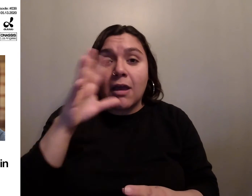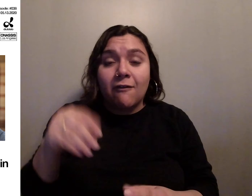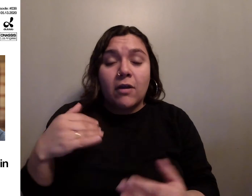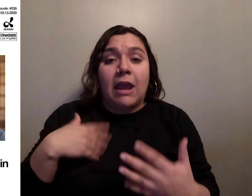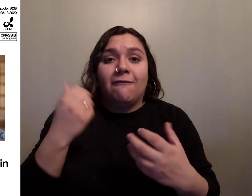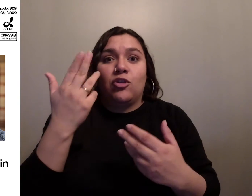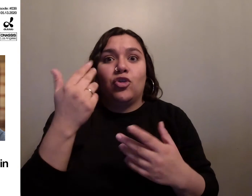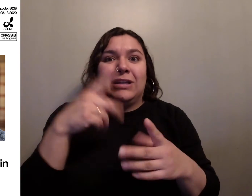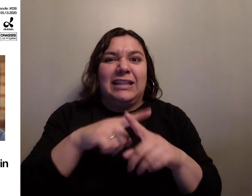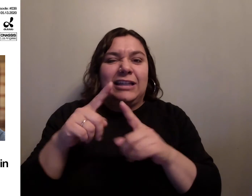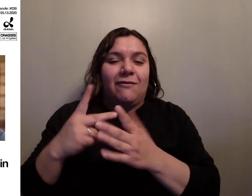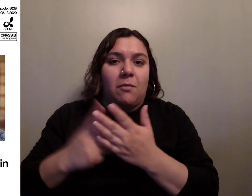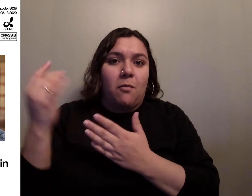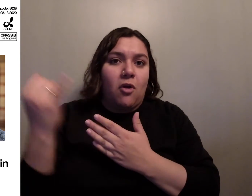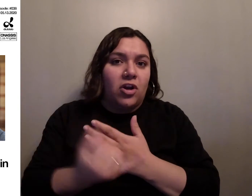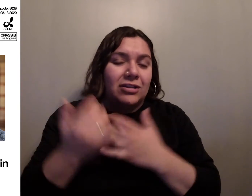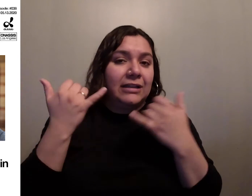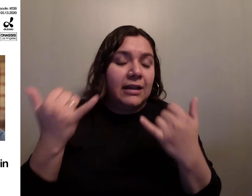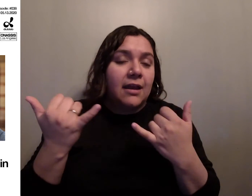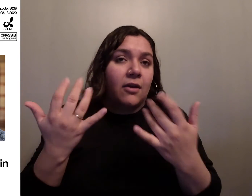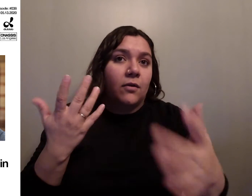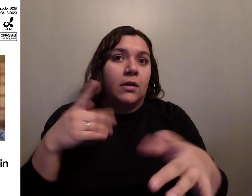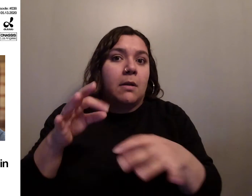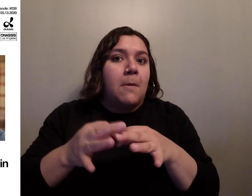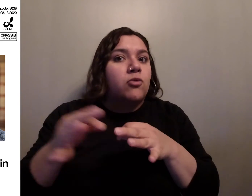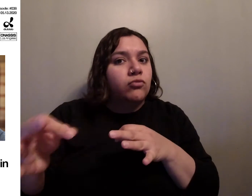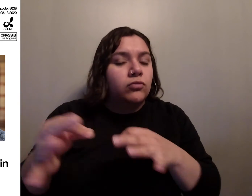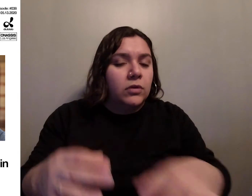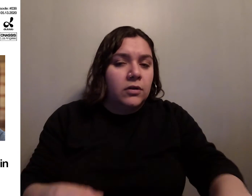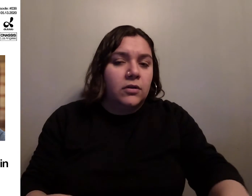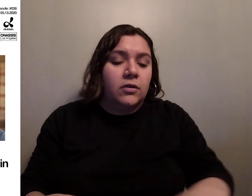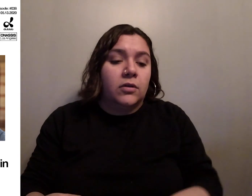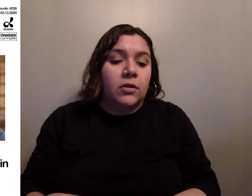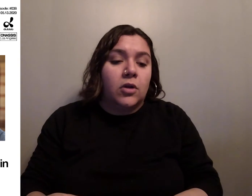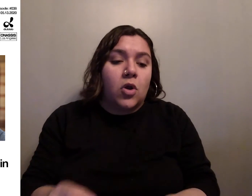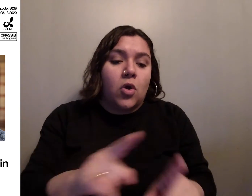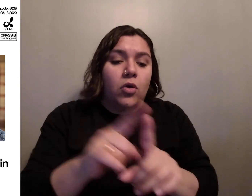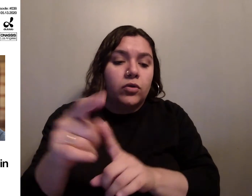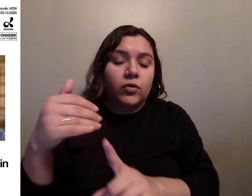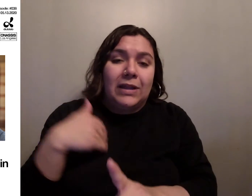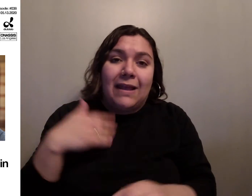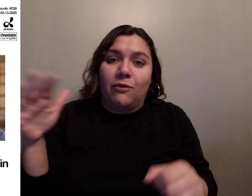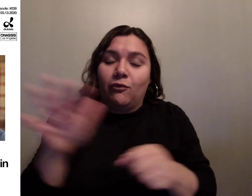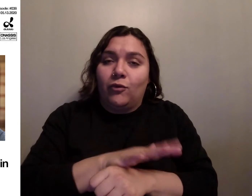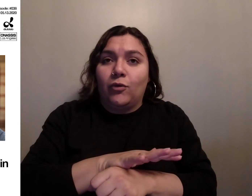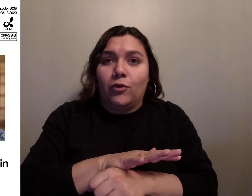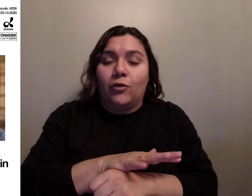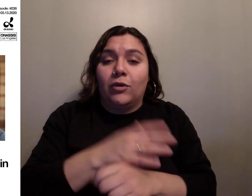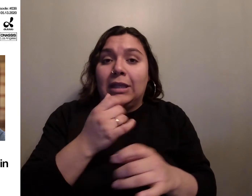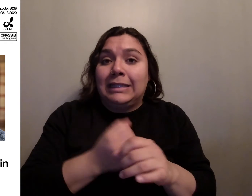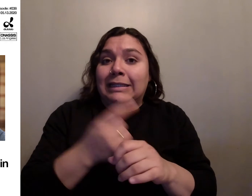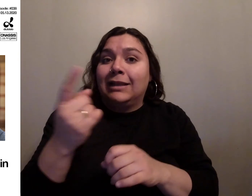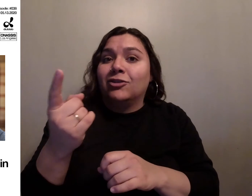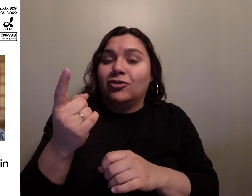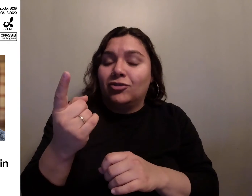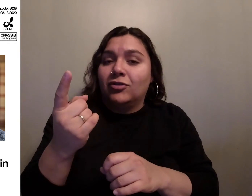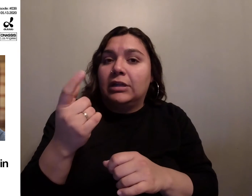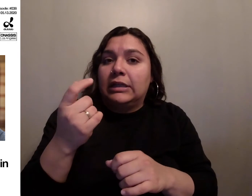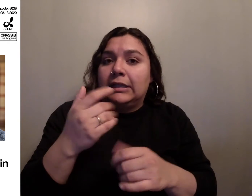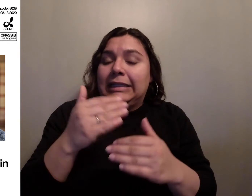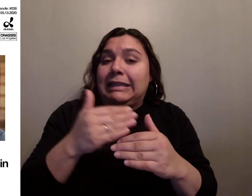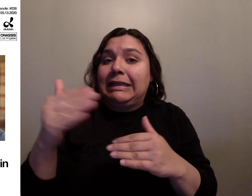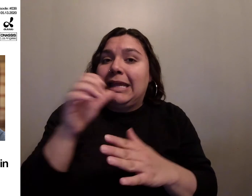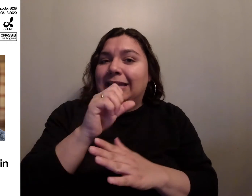Africa, there were another 13 different projects that would be now postponed. There was also